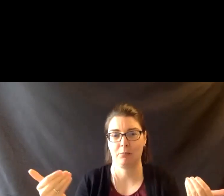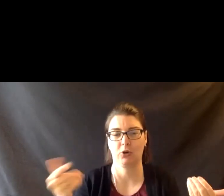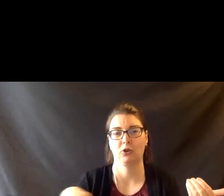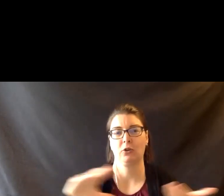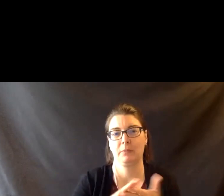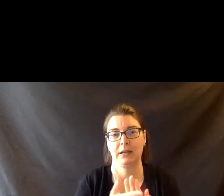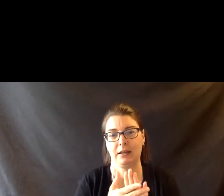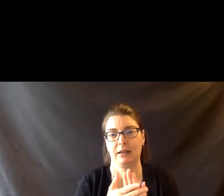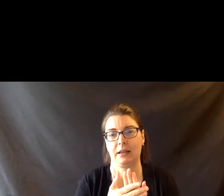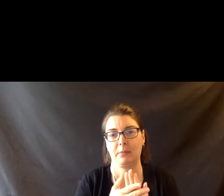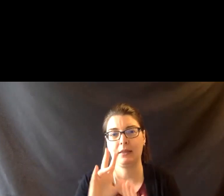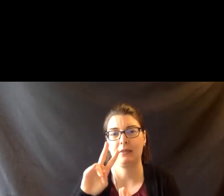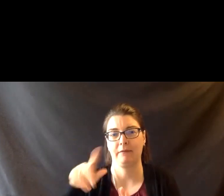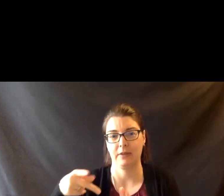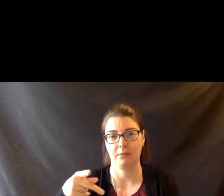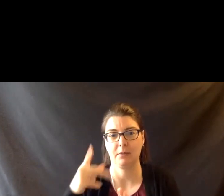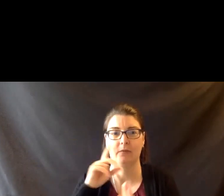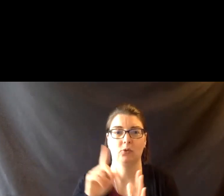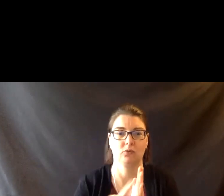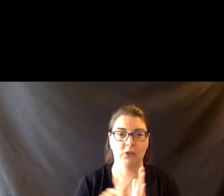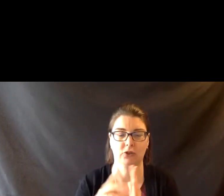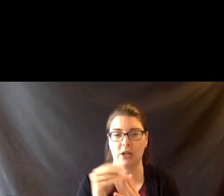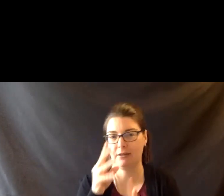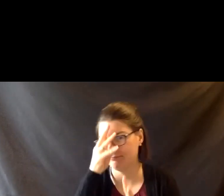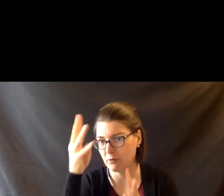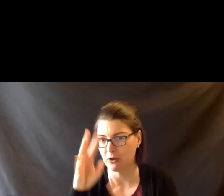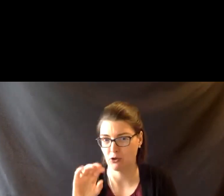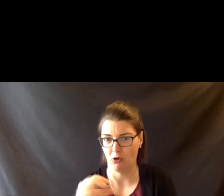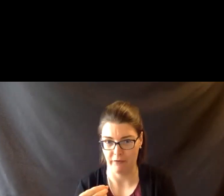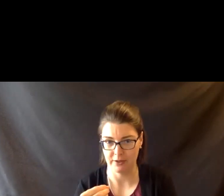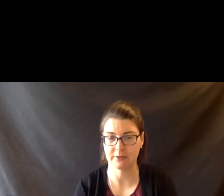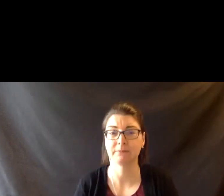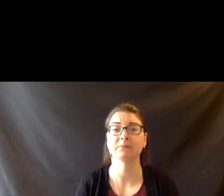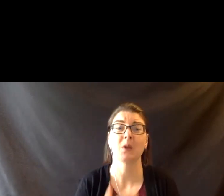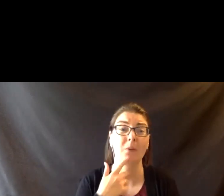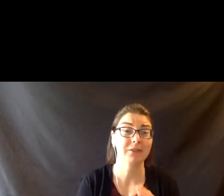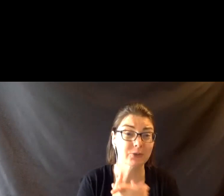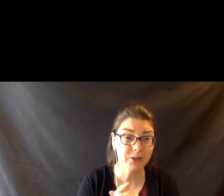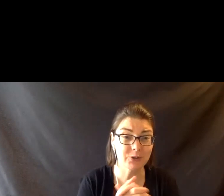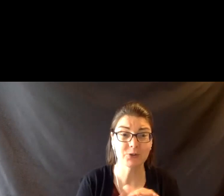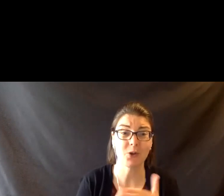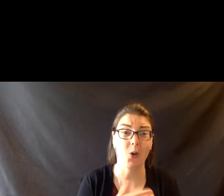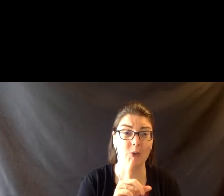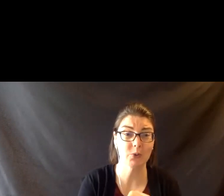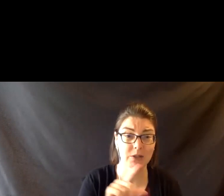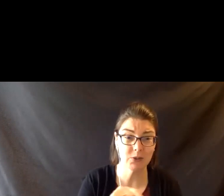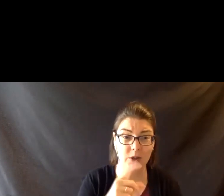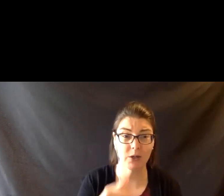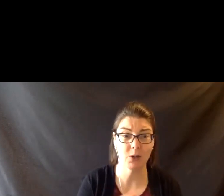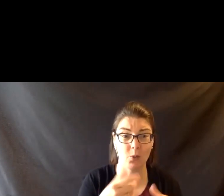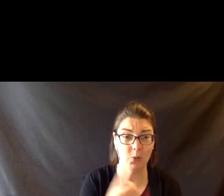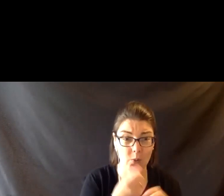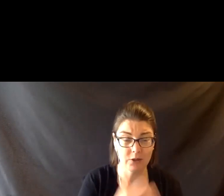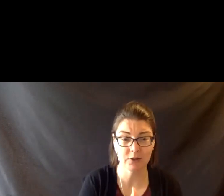the Vice President's Research and Innovation Office. I want to congratulate all our 2020 award winners and invite